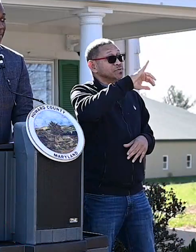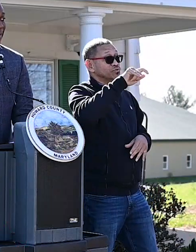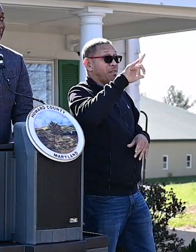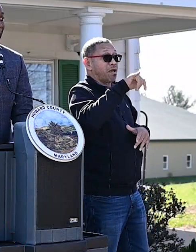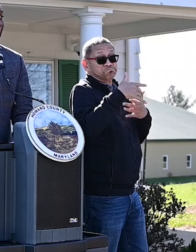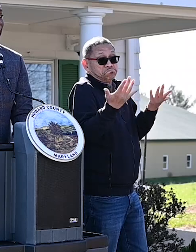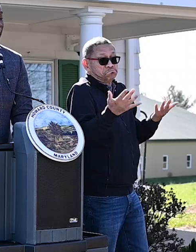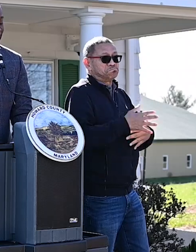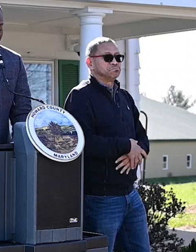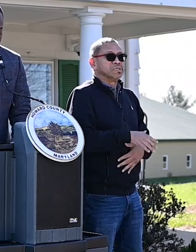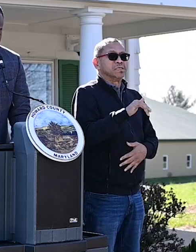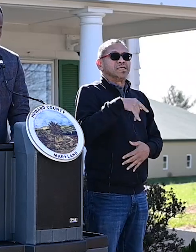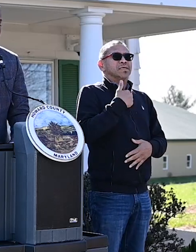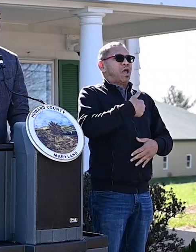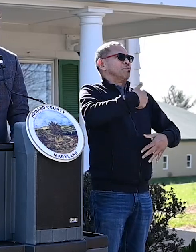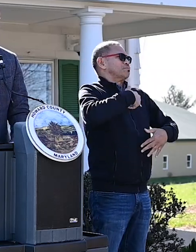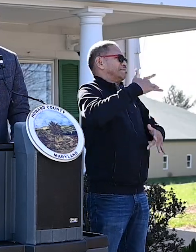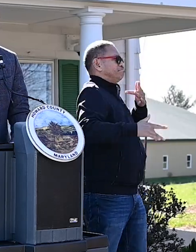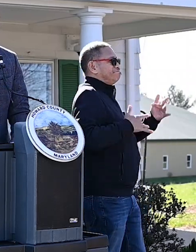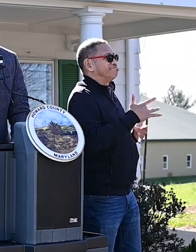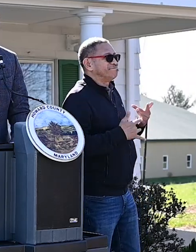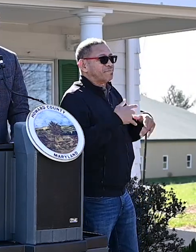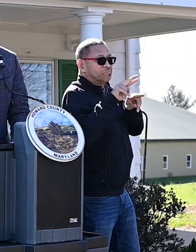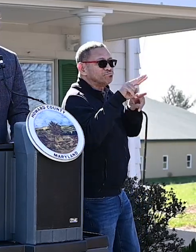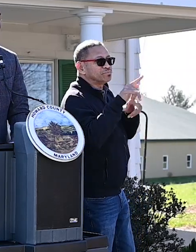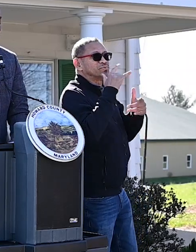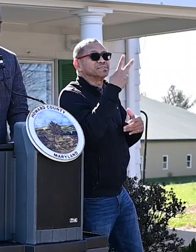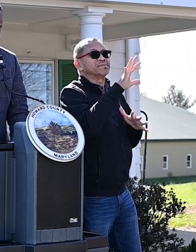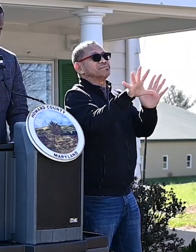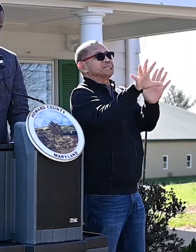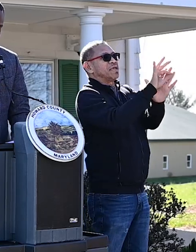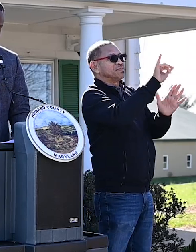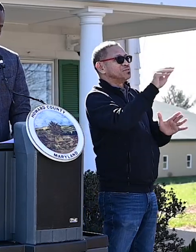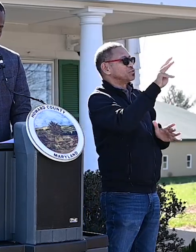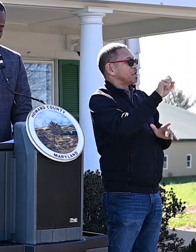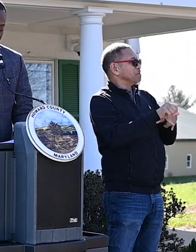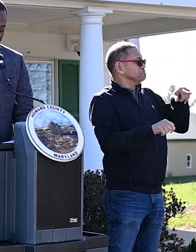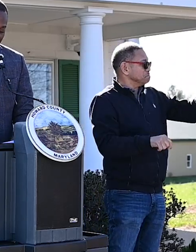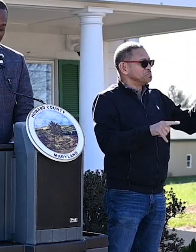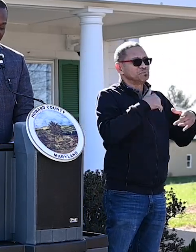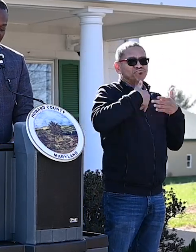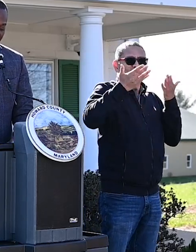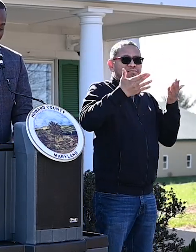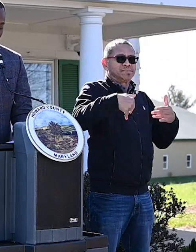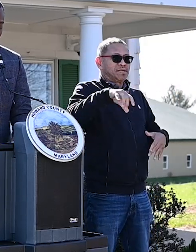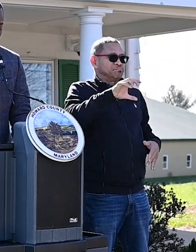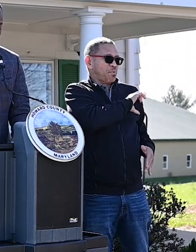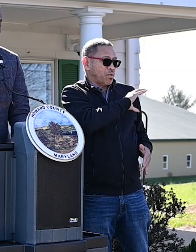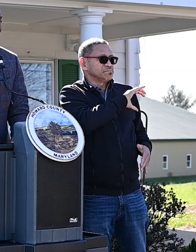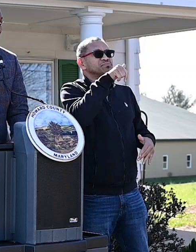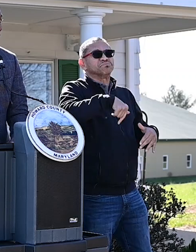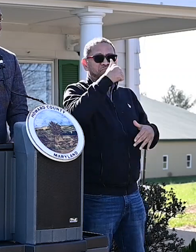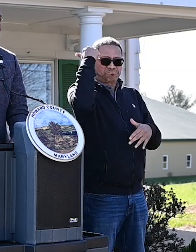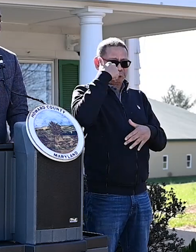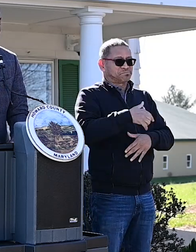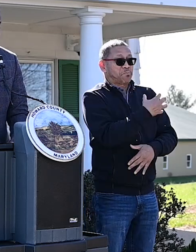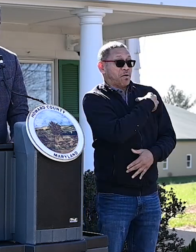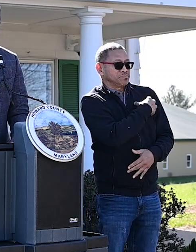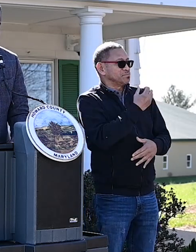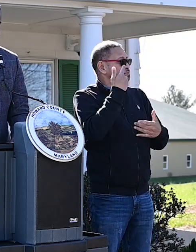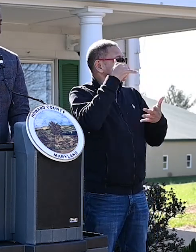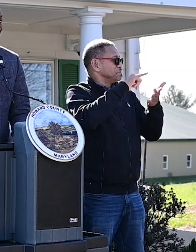July, I was so excited to select James Zoller to serve as the administrator of this Office of